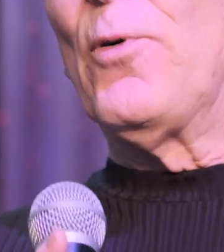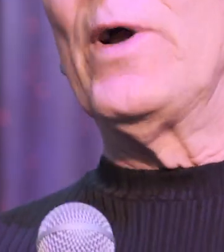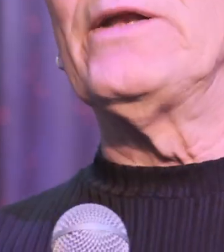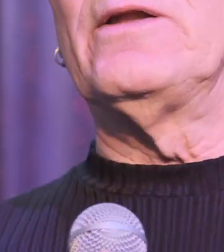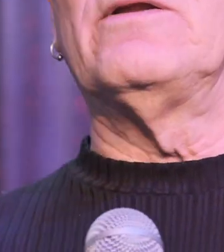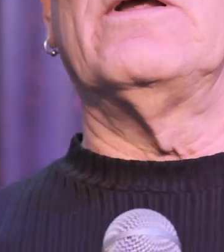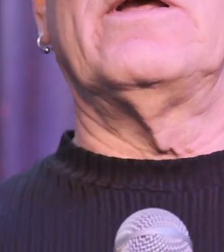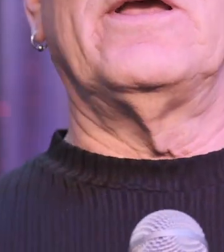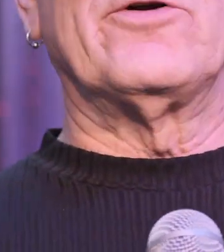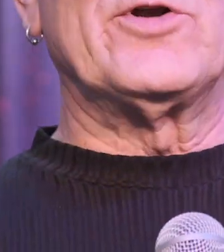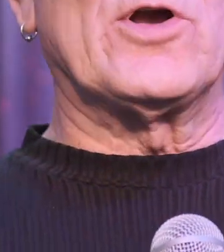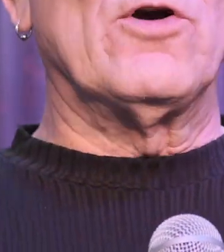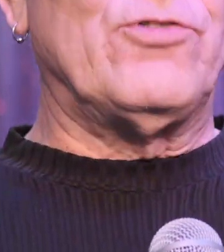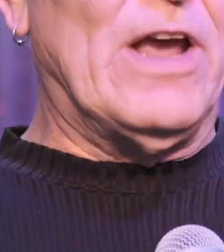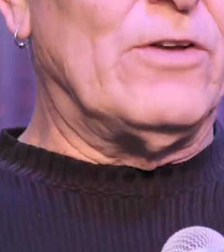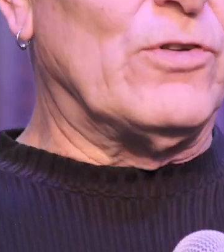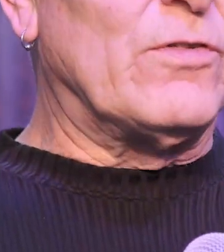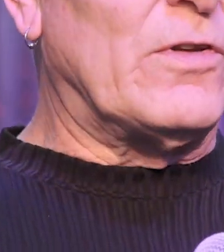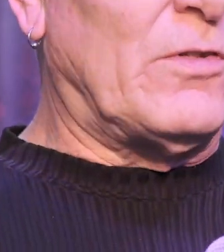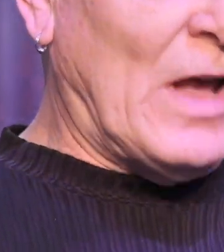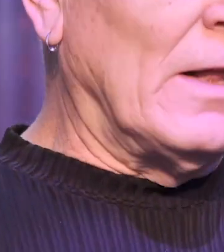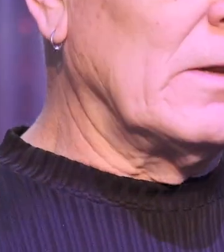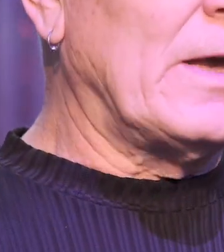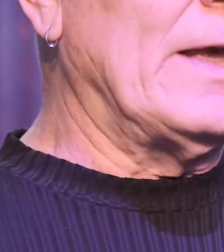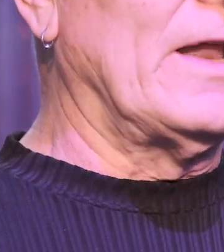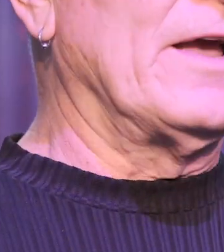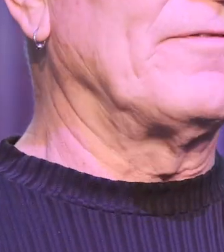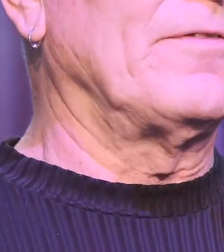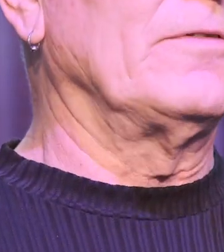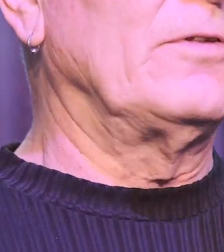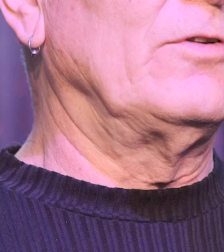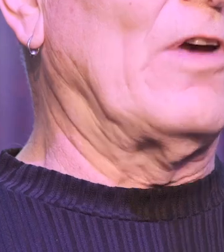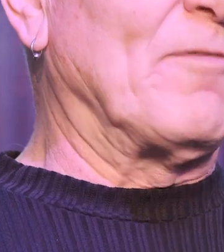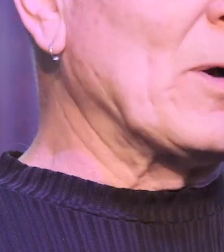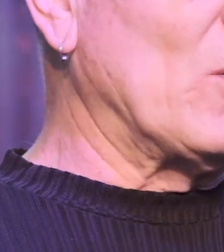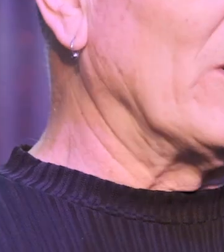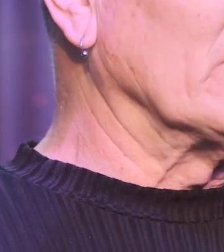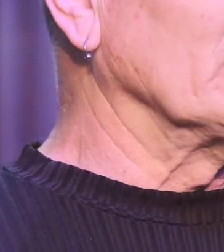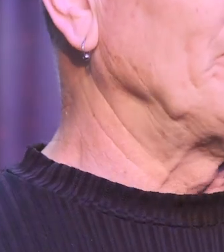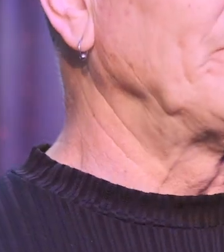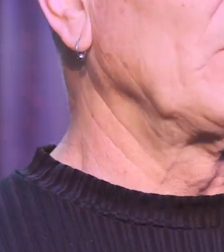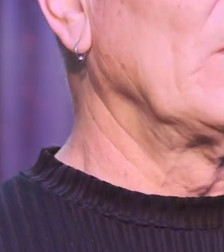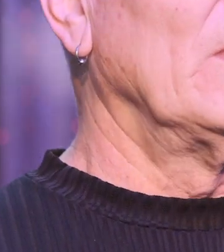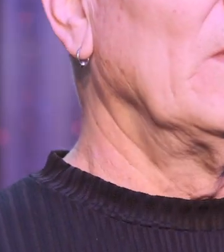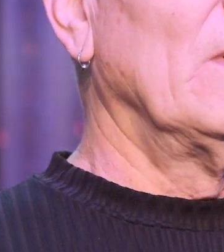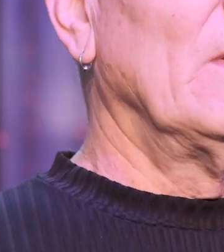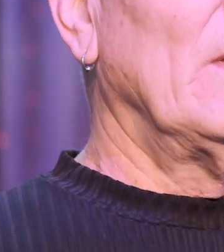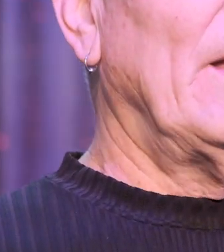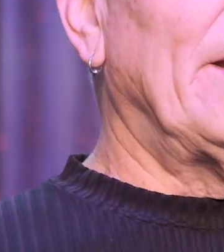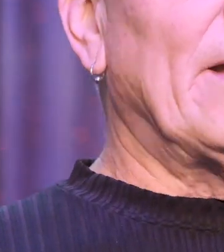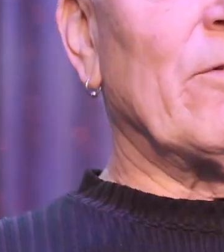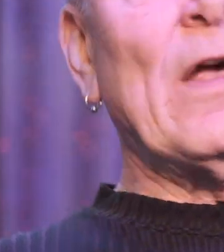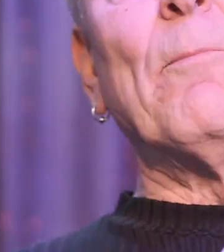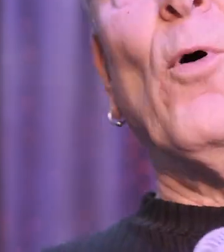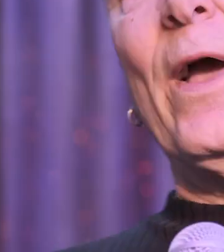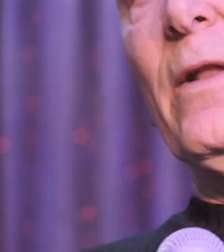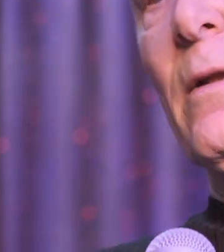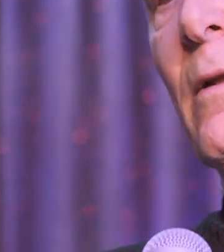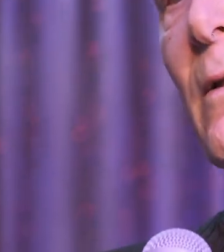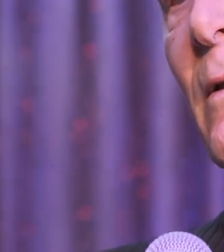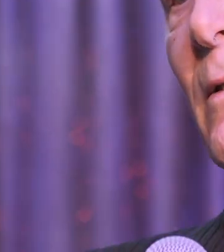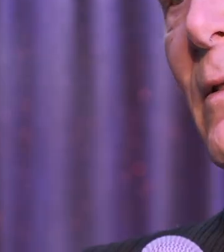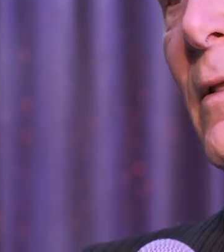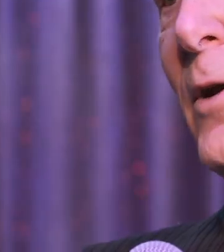at some point entered negotiations to sell Gay Life to Jeff McCourt, and at some